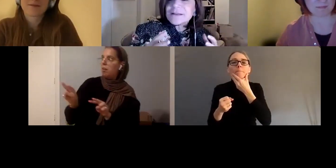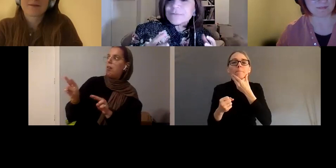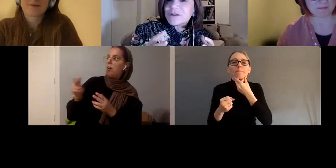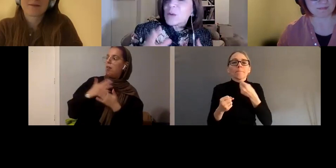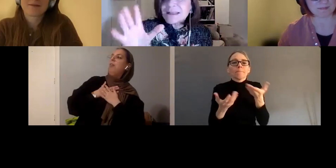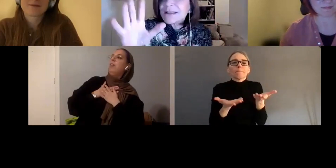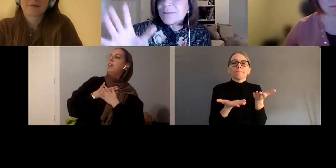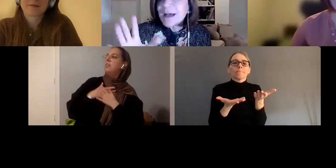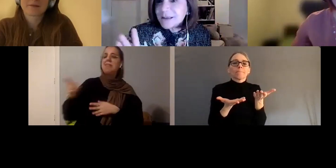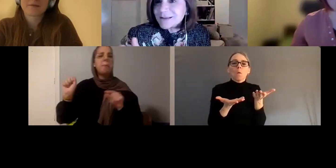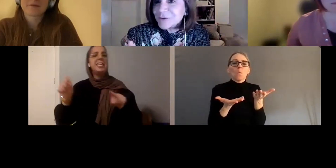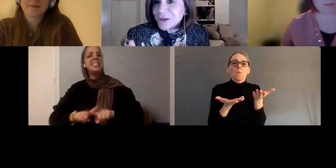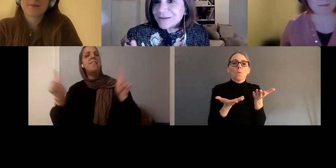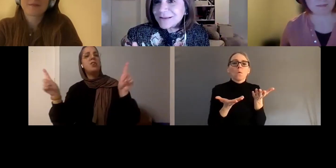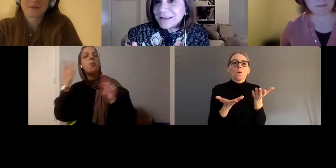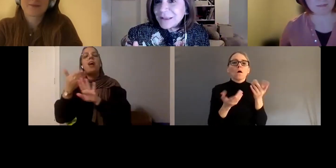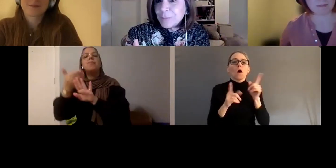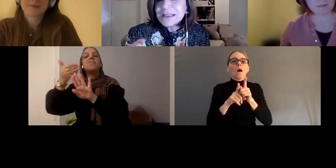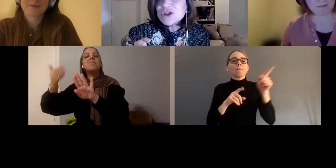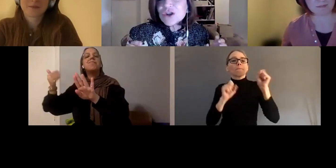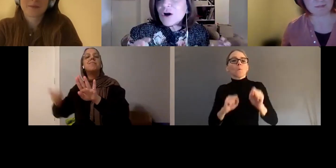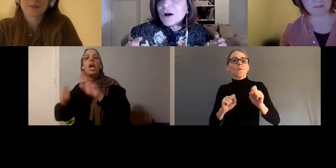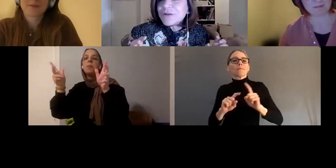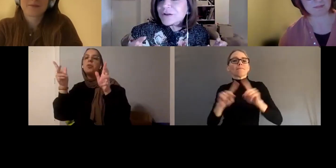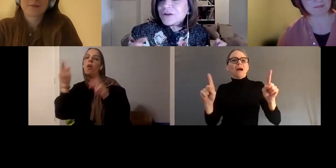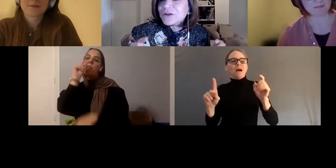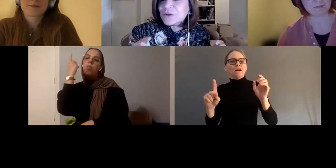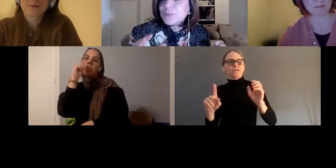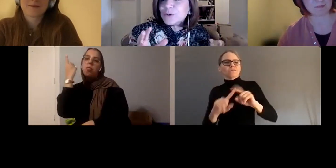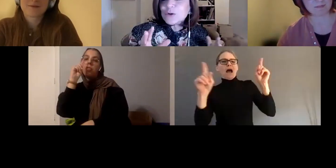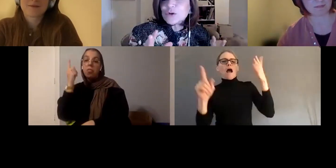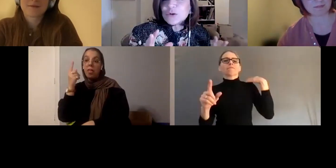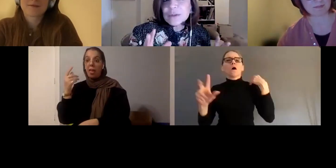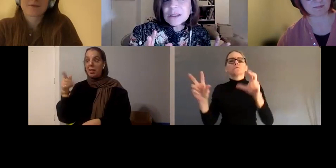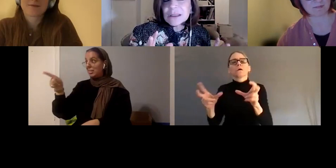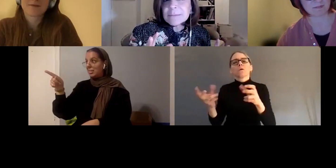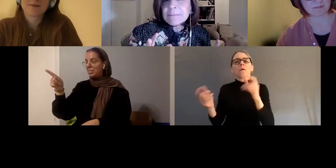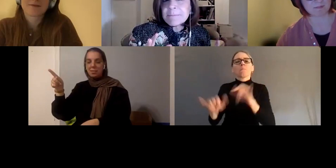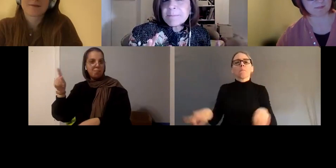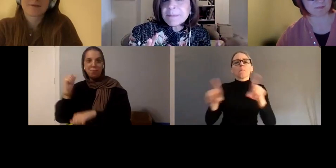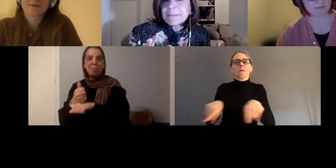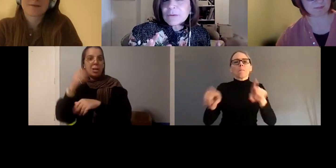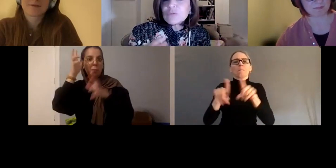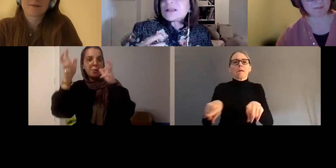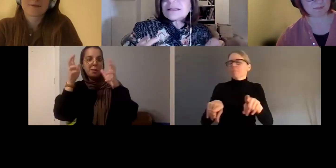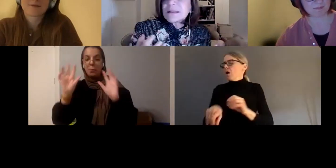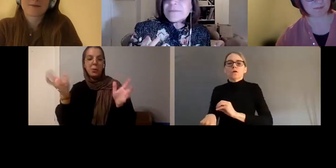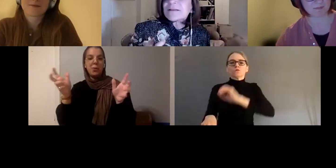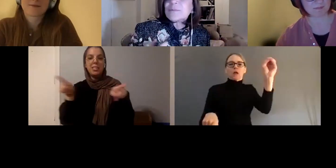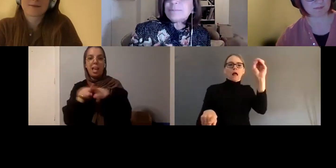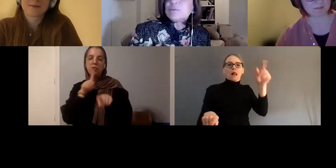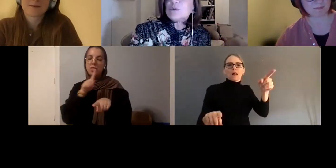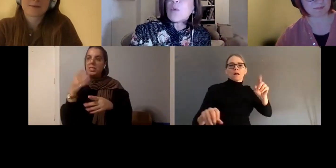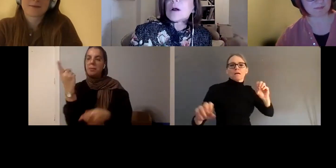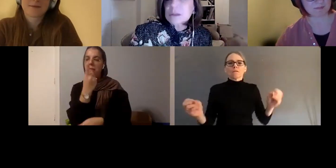something just different. It wasn't even the Macintosh yet, but he saw that the computer could be really something